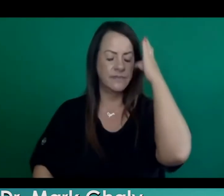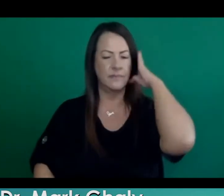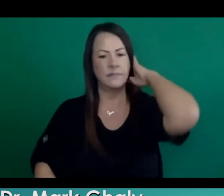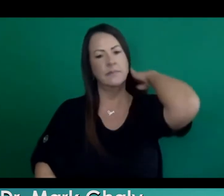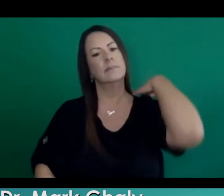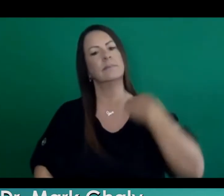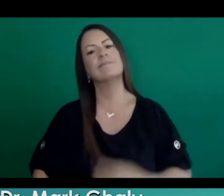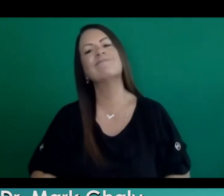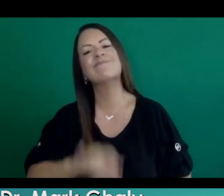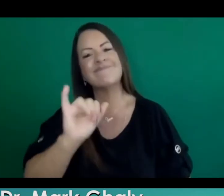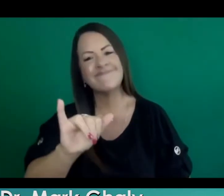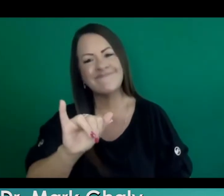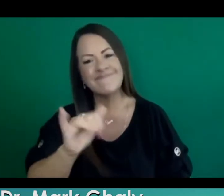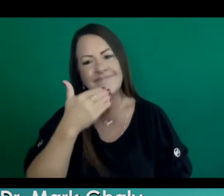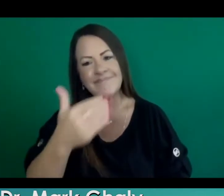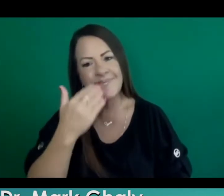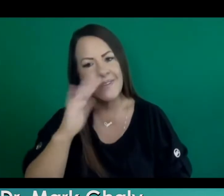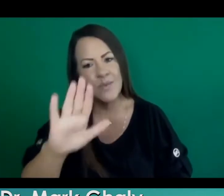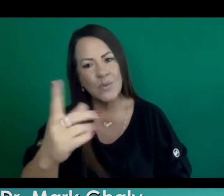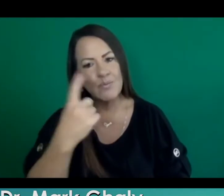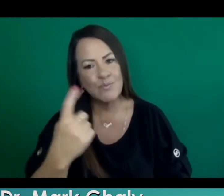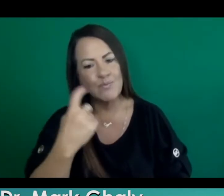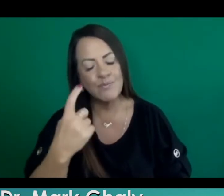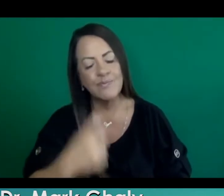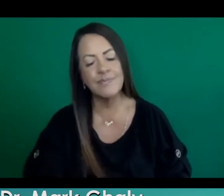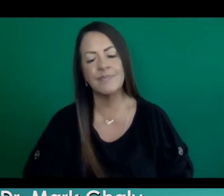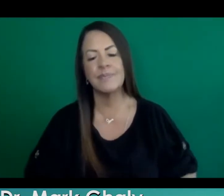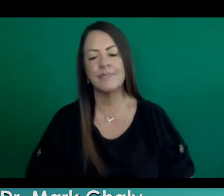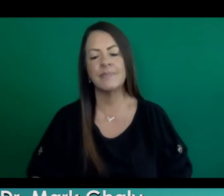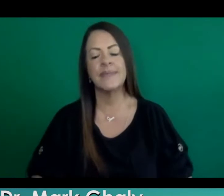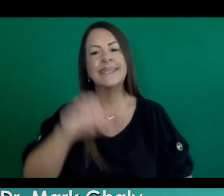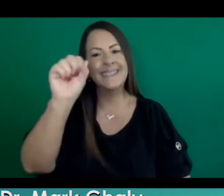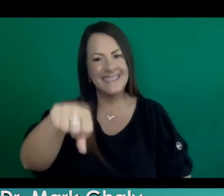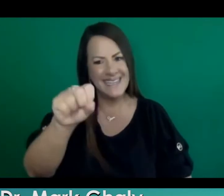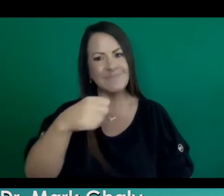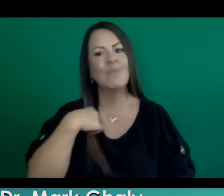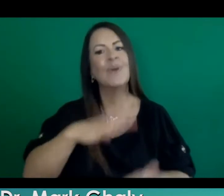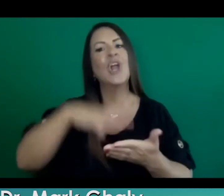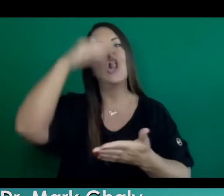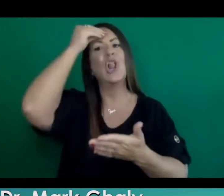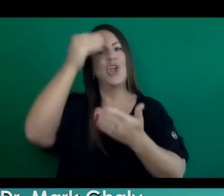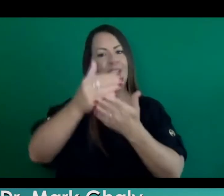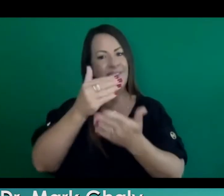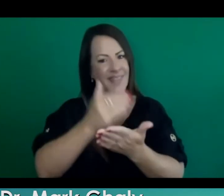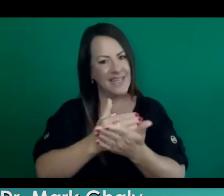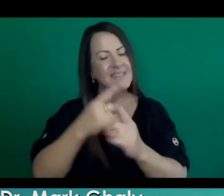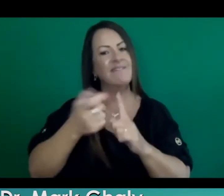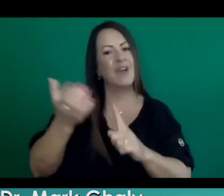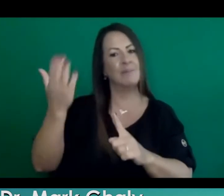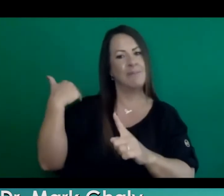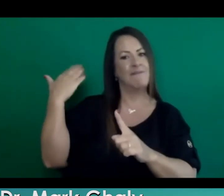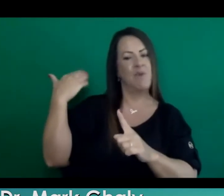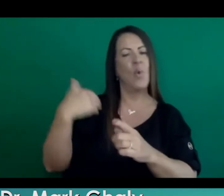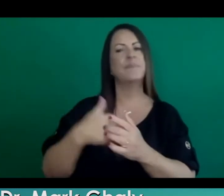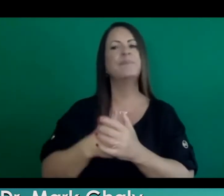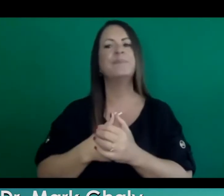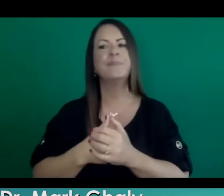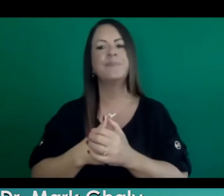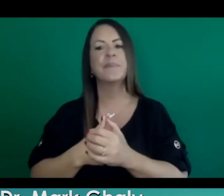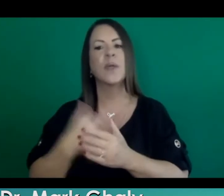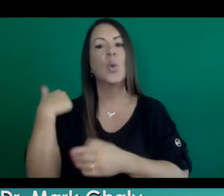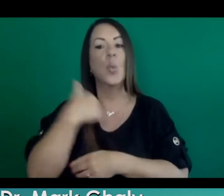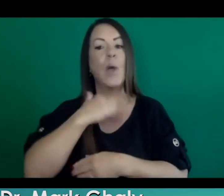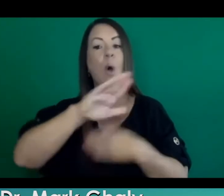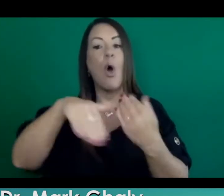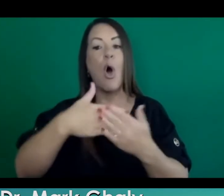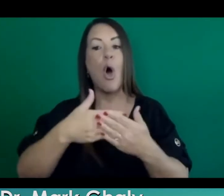to hear from you. Certainly one of the big lessons that we have learned is that our role as individuals